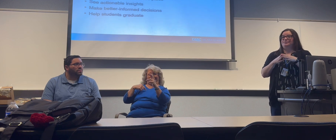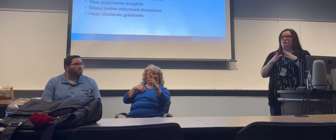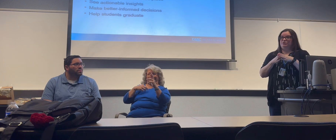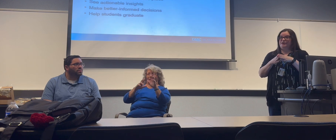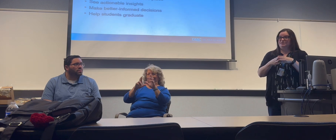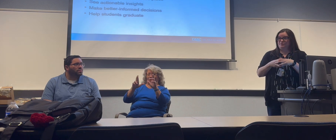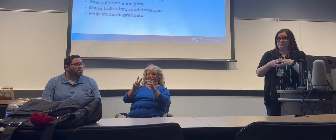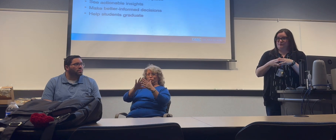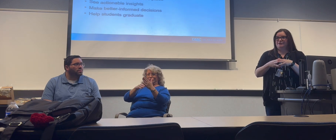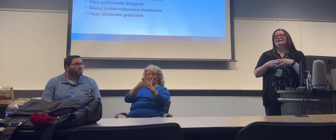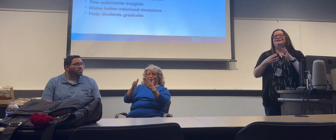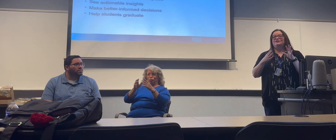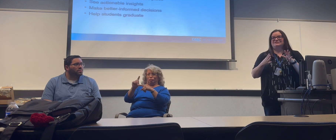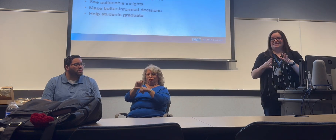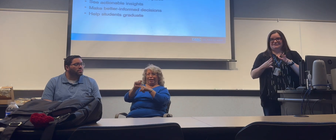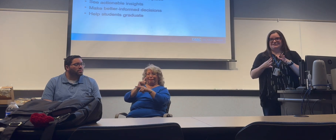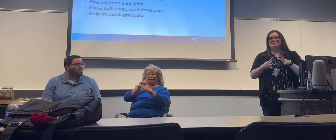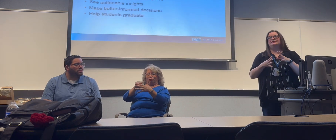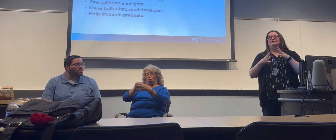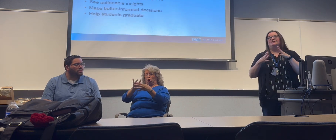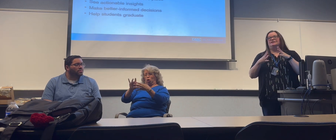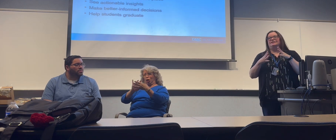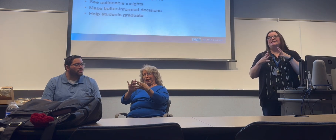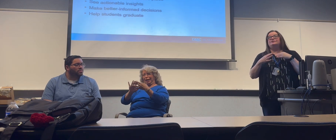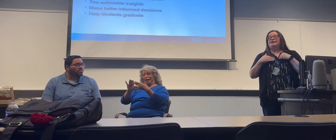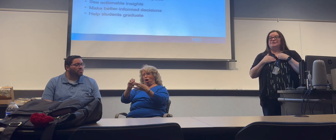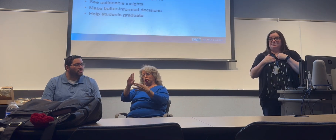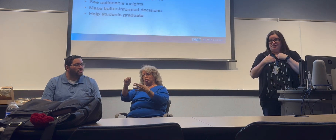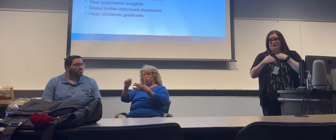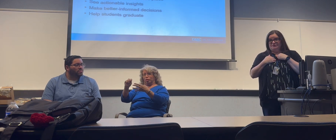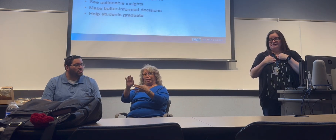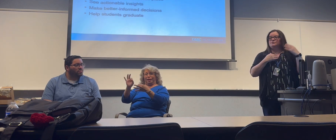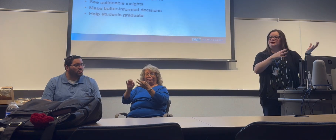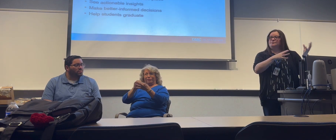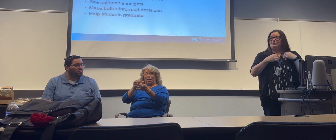it's gonna happen early October. If it doesn't, either I'm gonna do it, because we're gonna bring